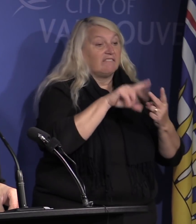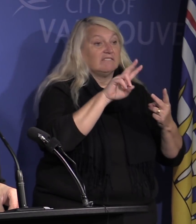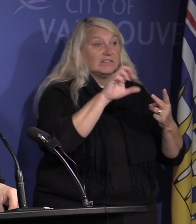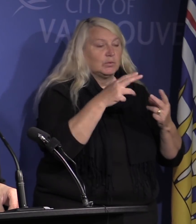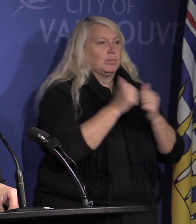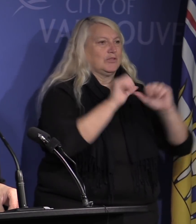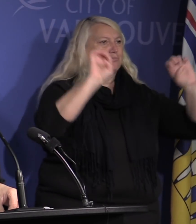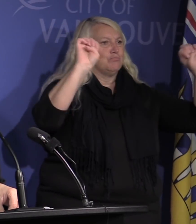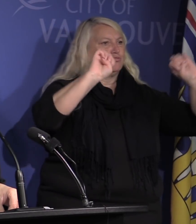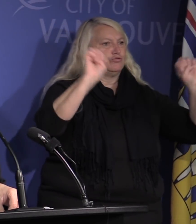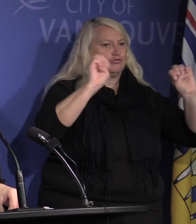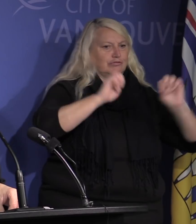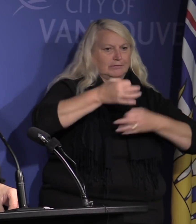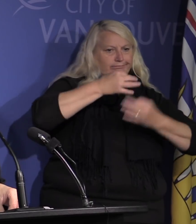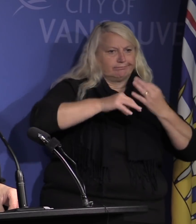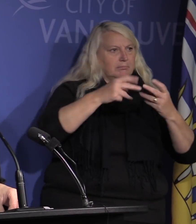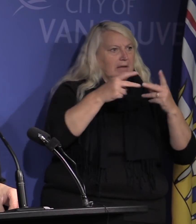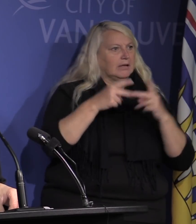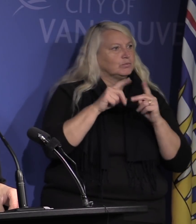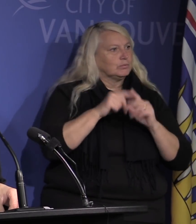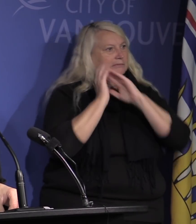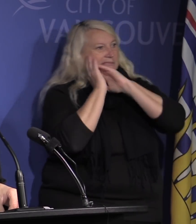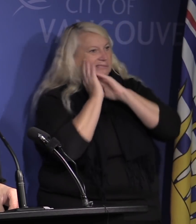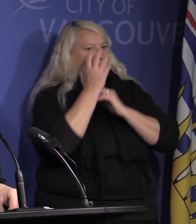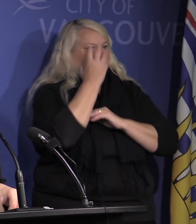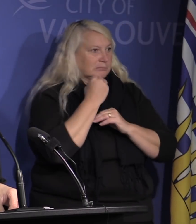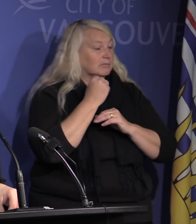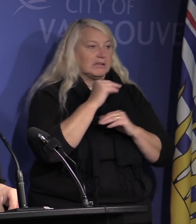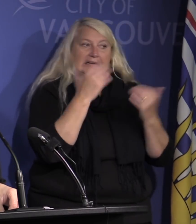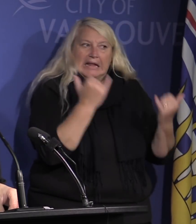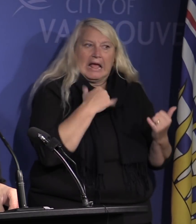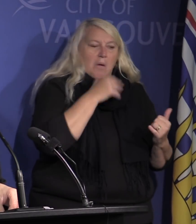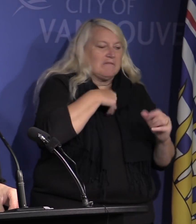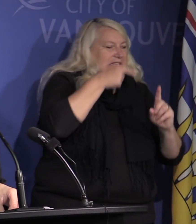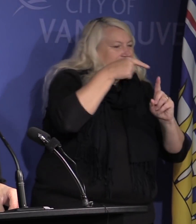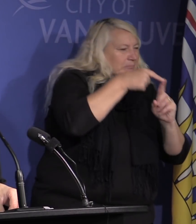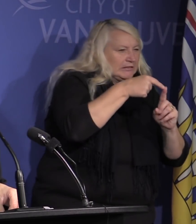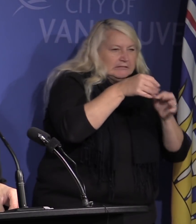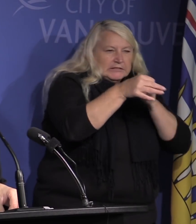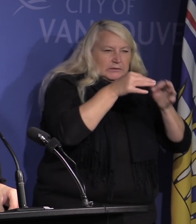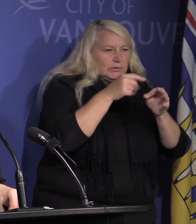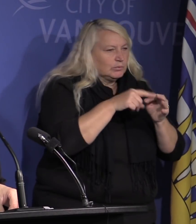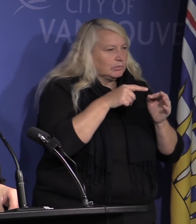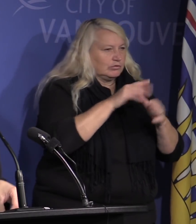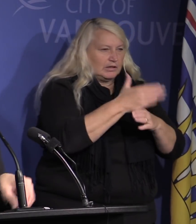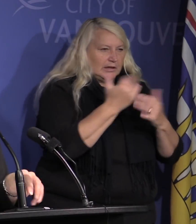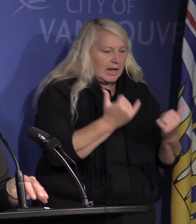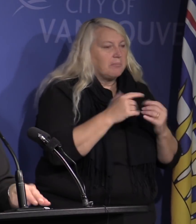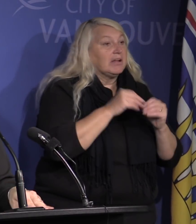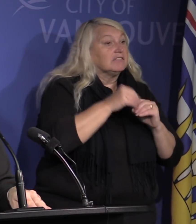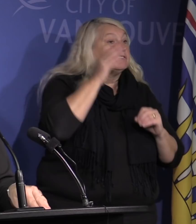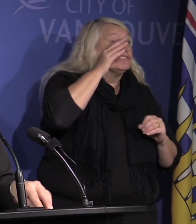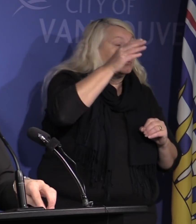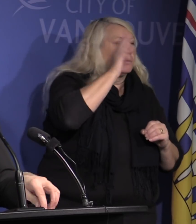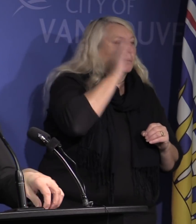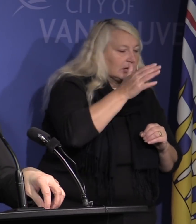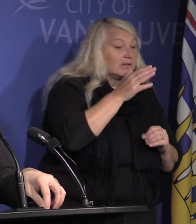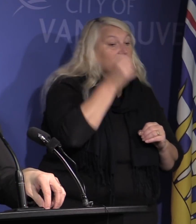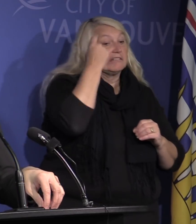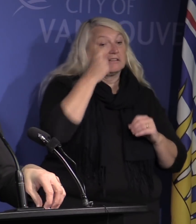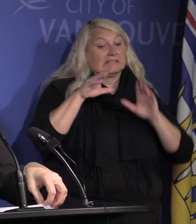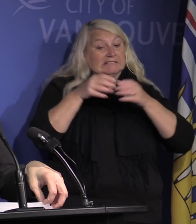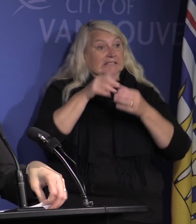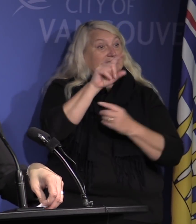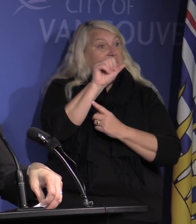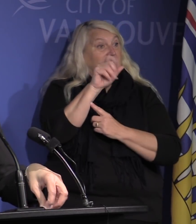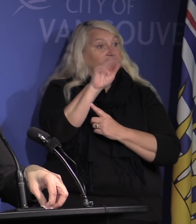shelter facilities if required for that purpose. I don't have specific details to share at this point, but we will in the near future. The task force is connecting